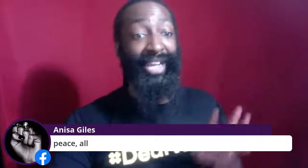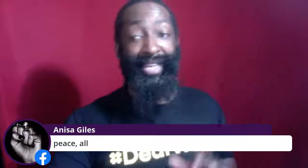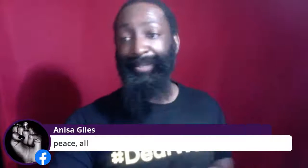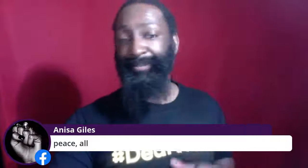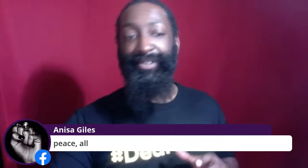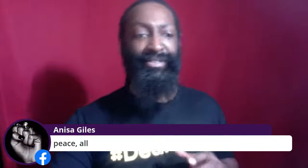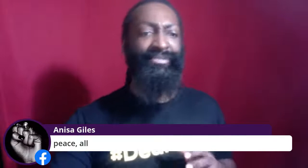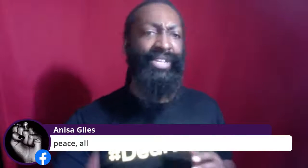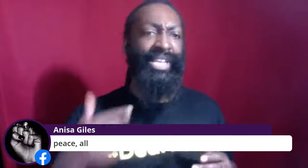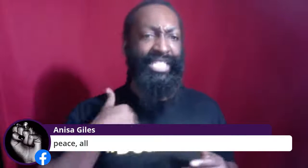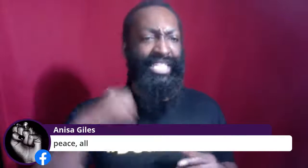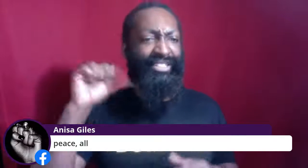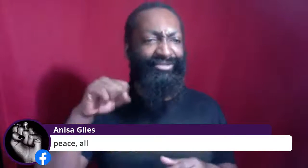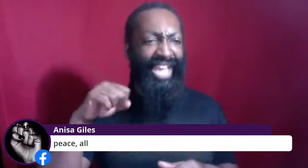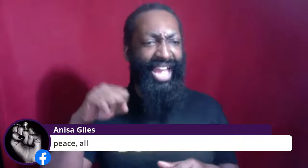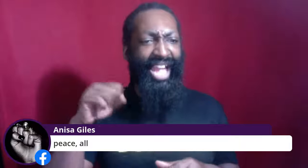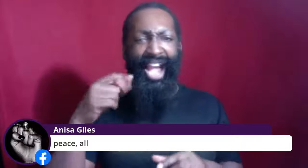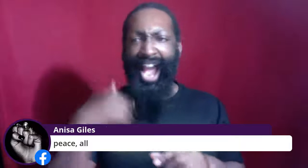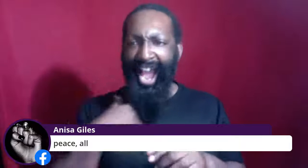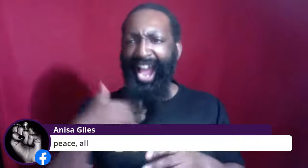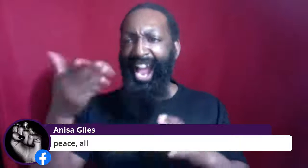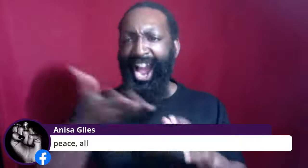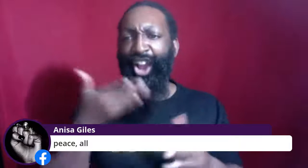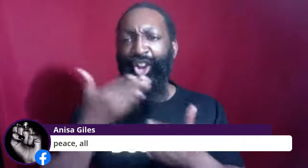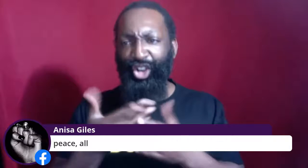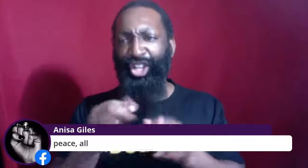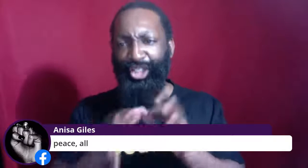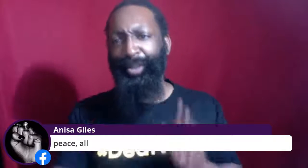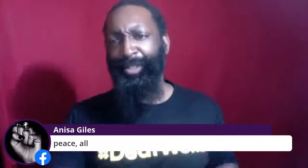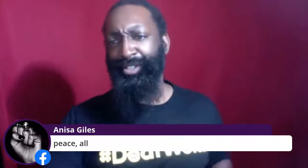Wow. Great.